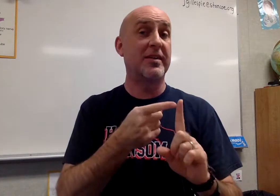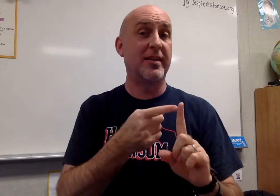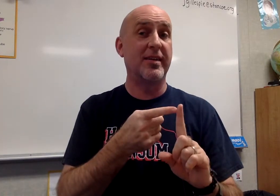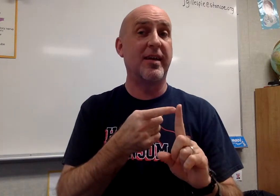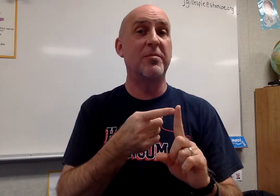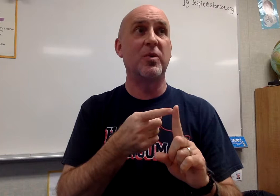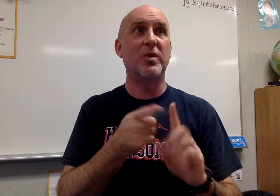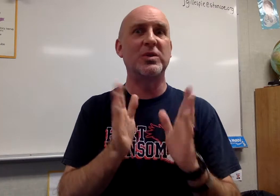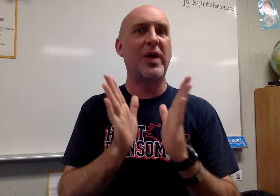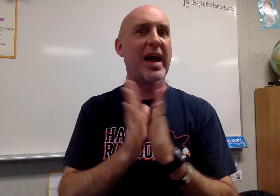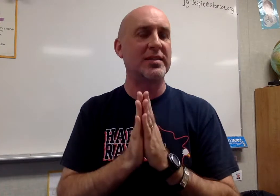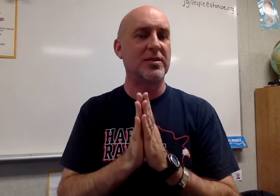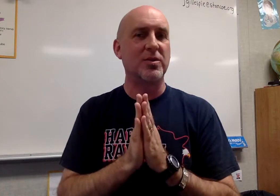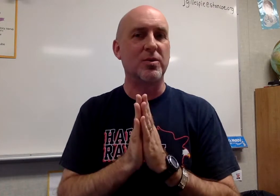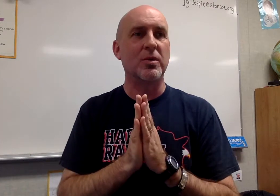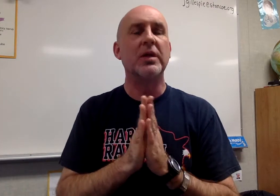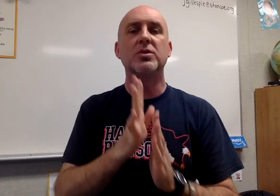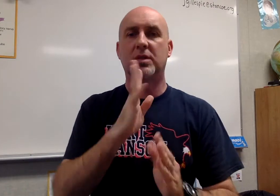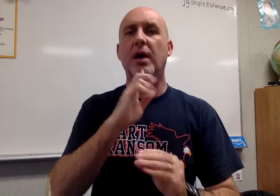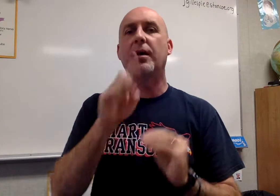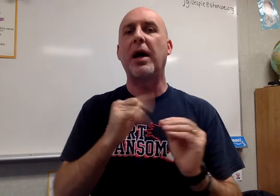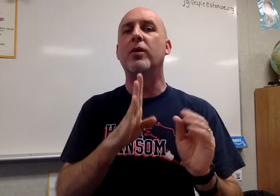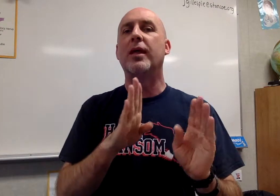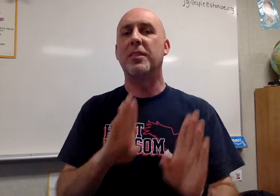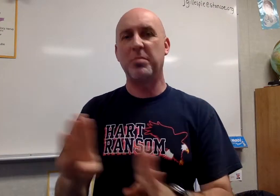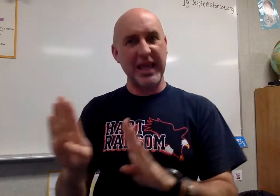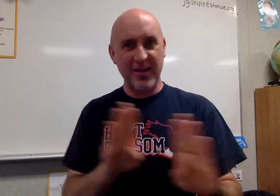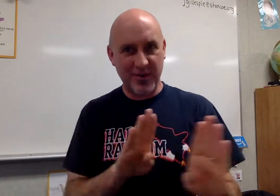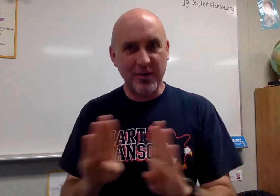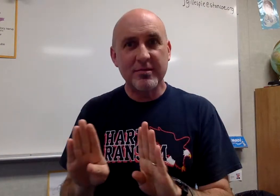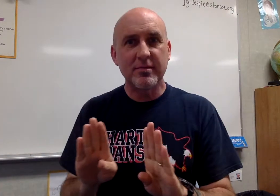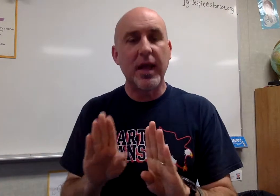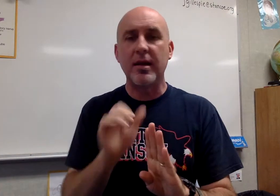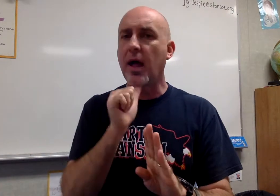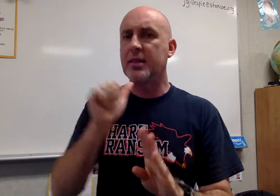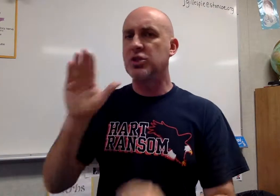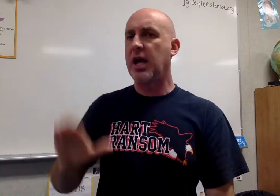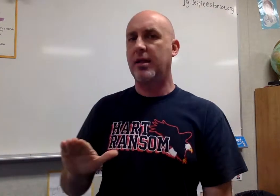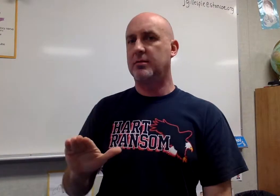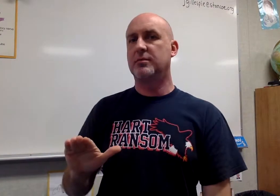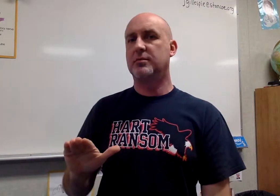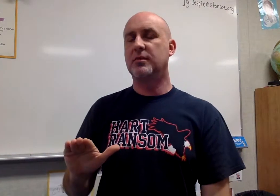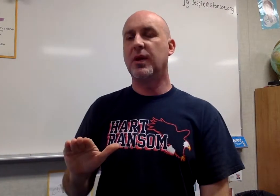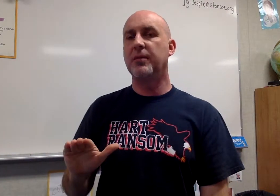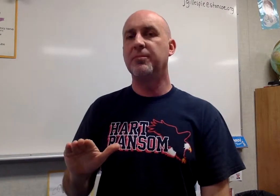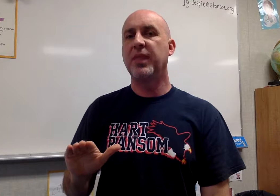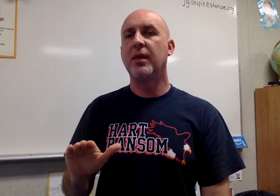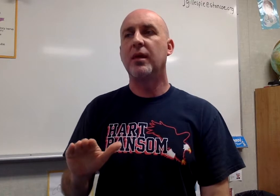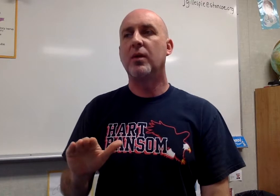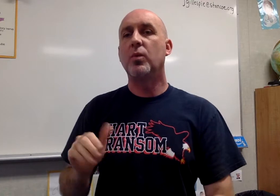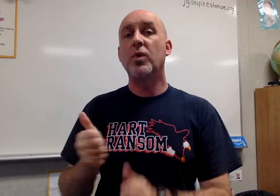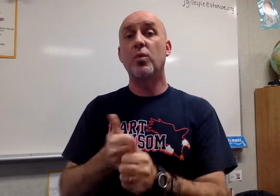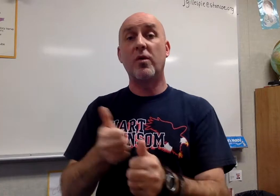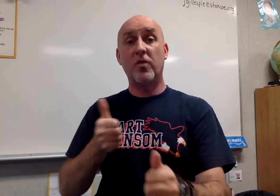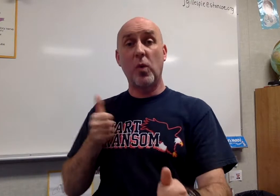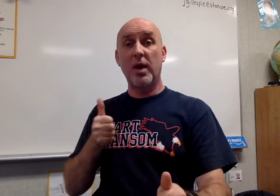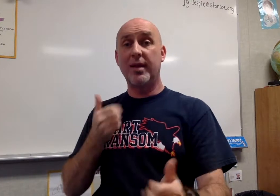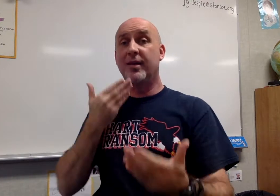specifically, I'm going to ask you to talk about the behavior and not the child. Okay, we want to avoid